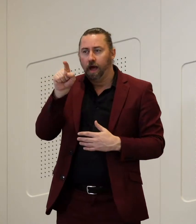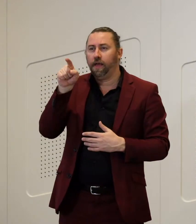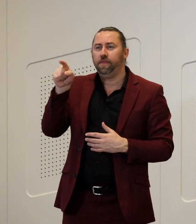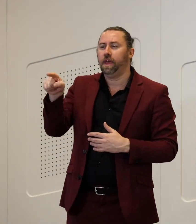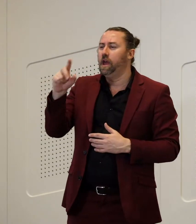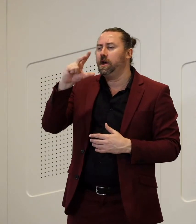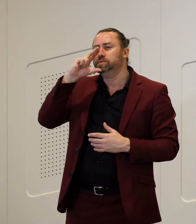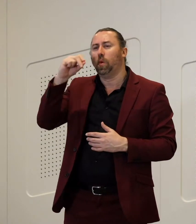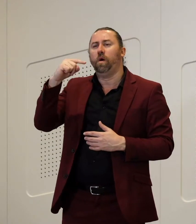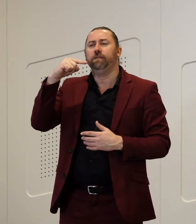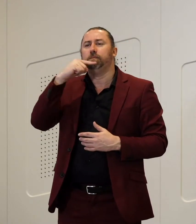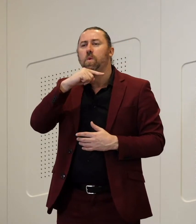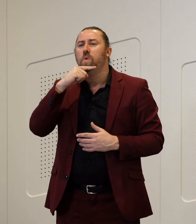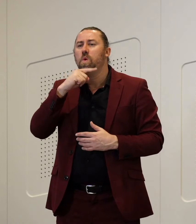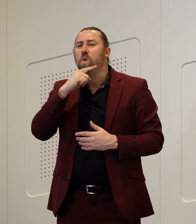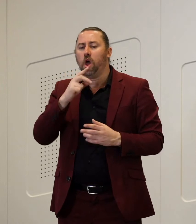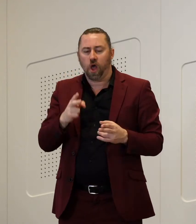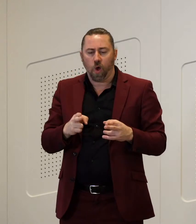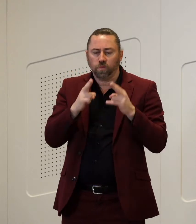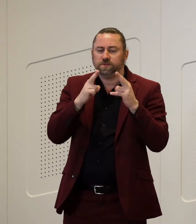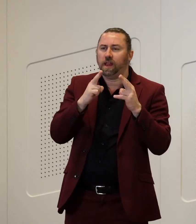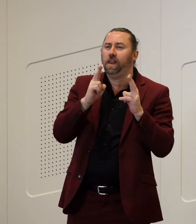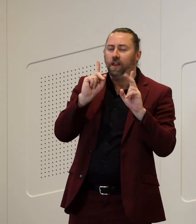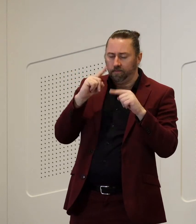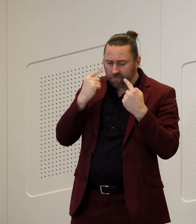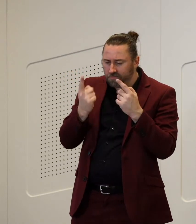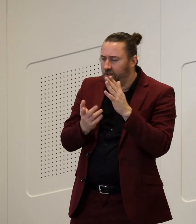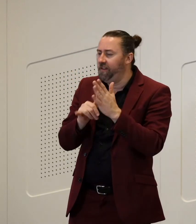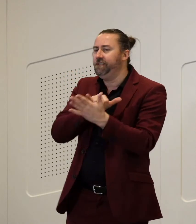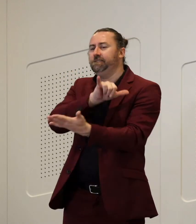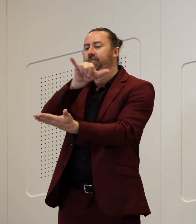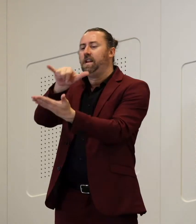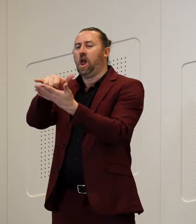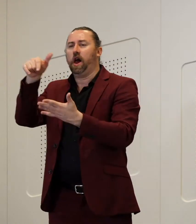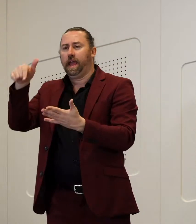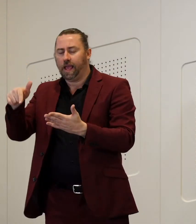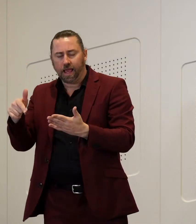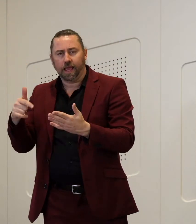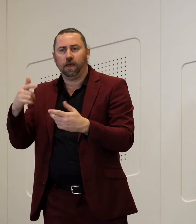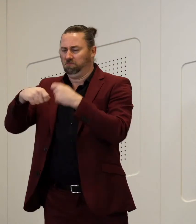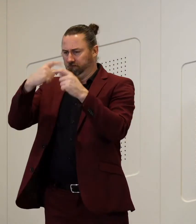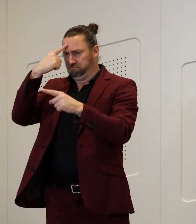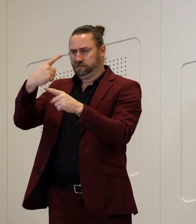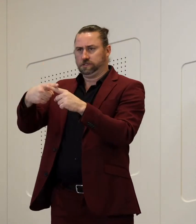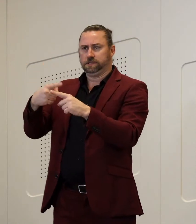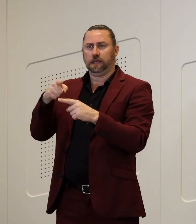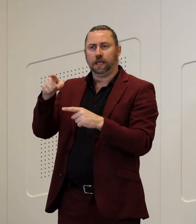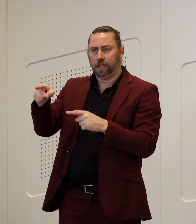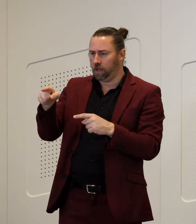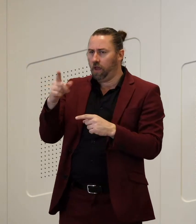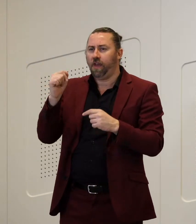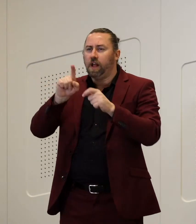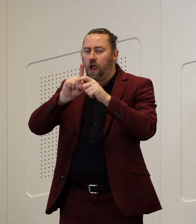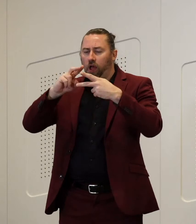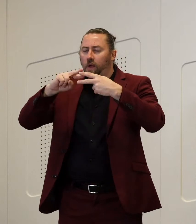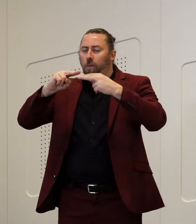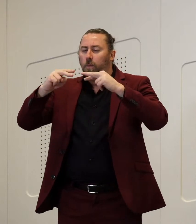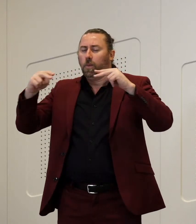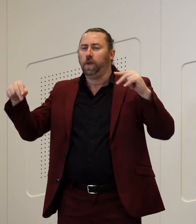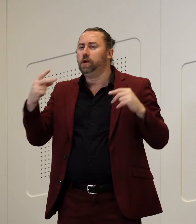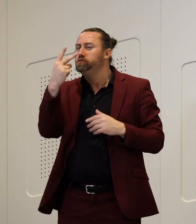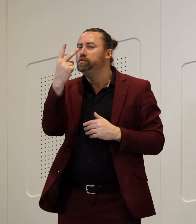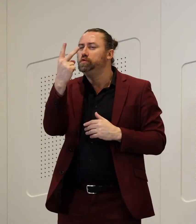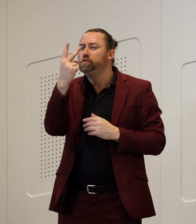to the 12-year-old boy and his family that acquired it in Sydney because she's 2 SNPs different. So she's